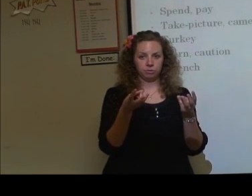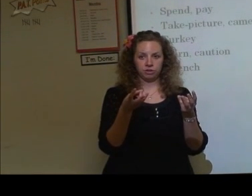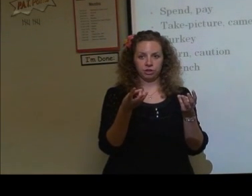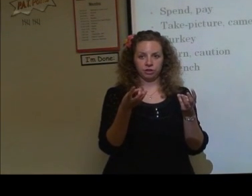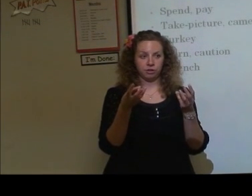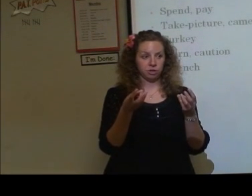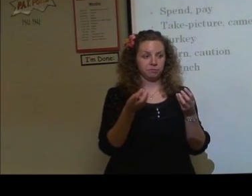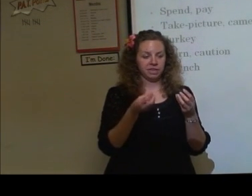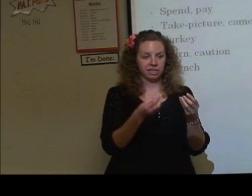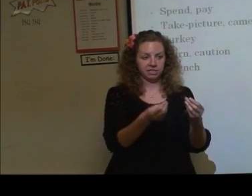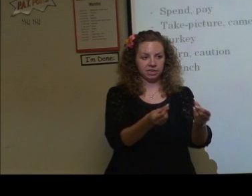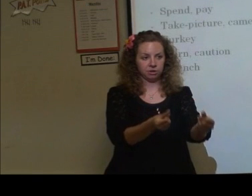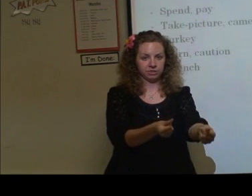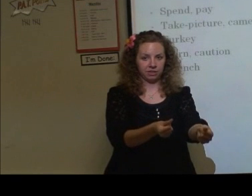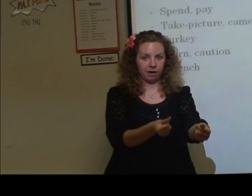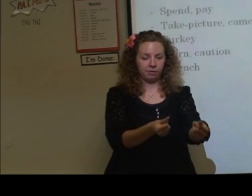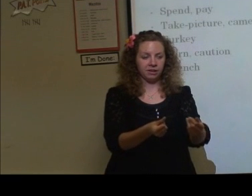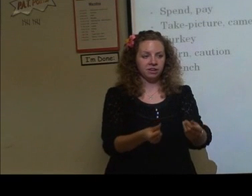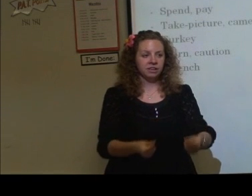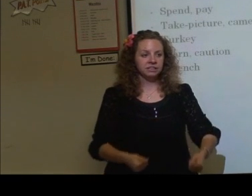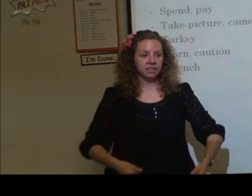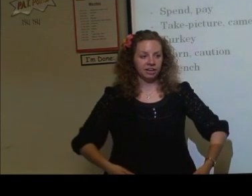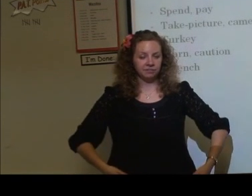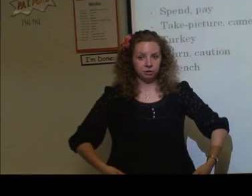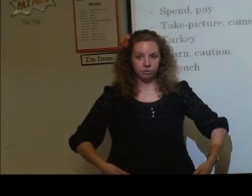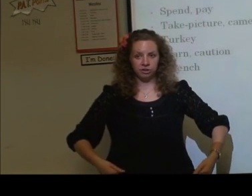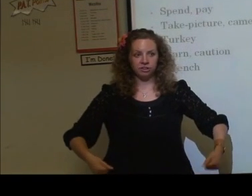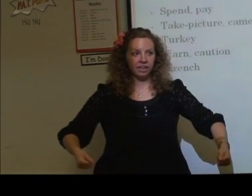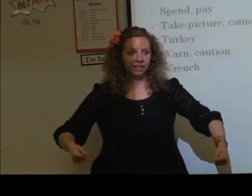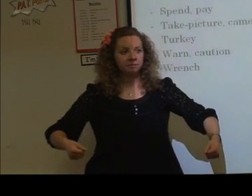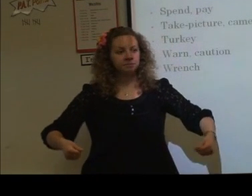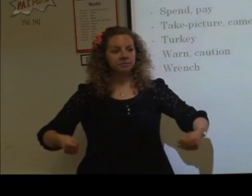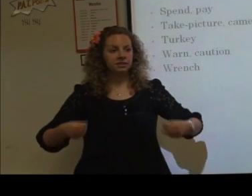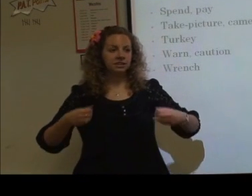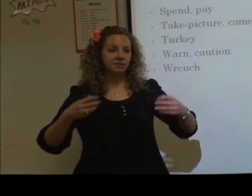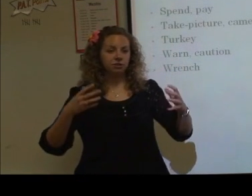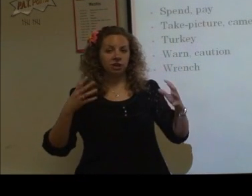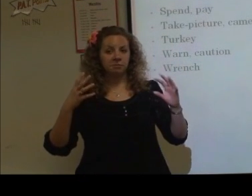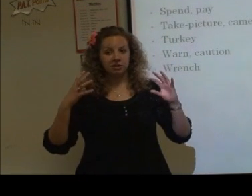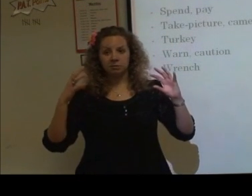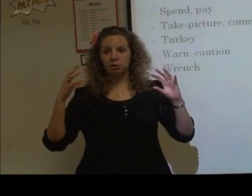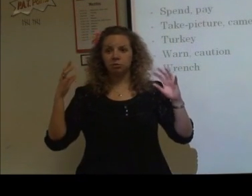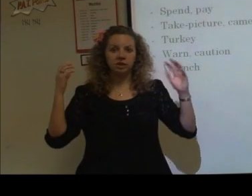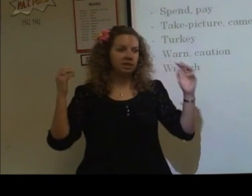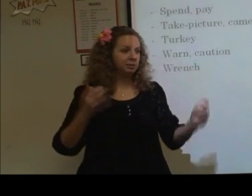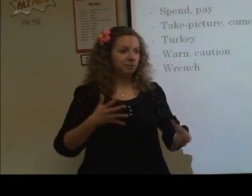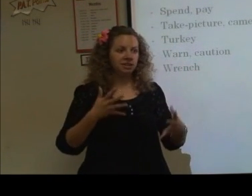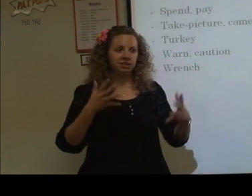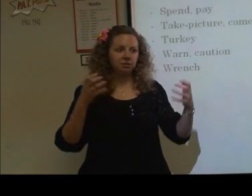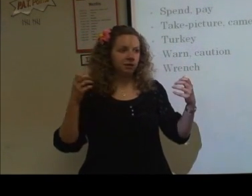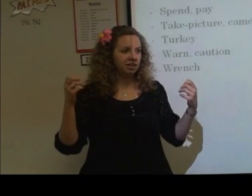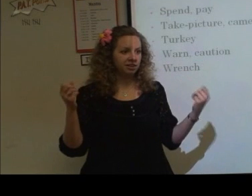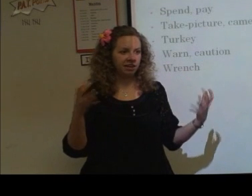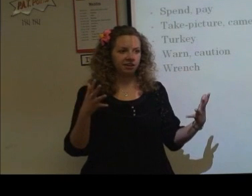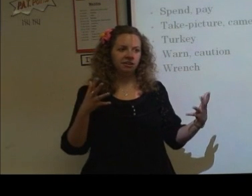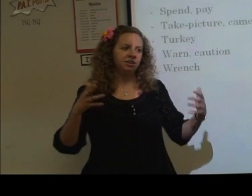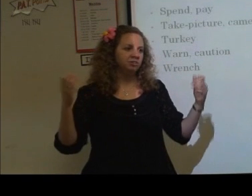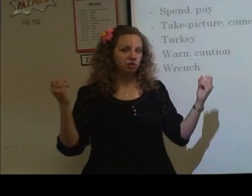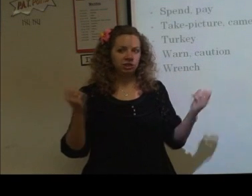with your thumb on your pinky, I said, and goes out that way. Now, if you were like, if you're talking about someone who's like spending their money, like just